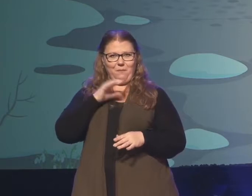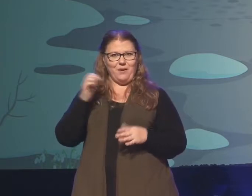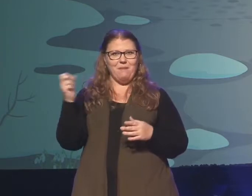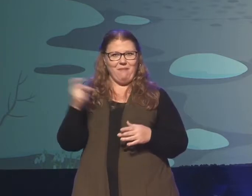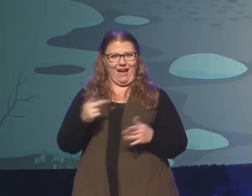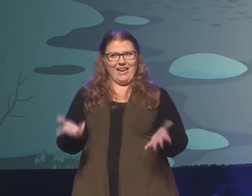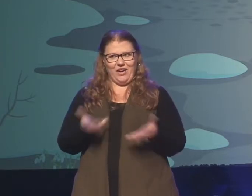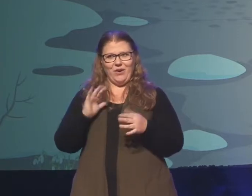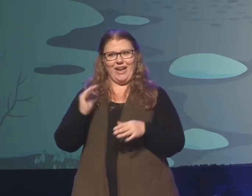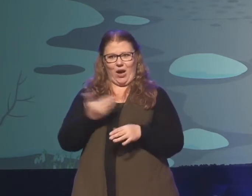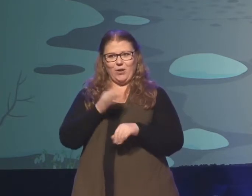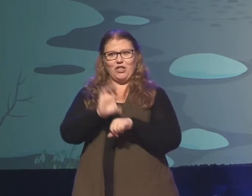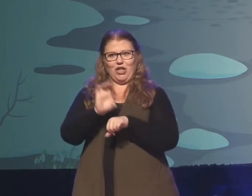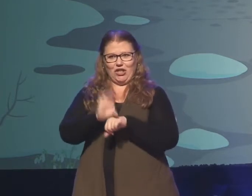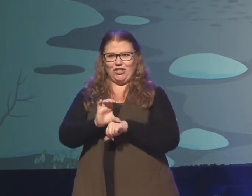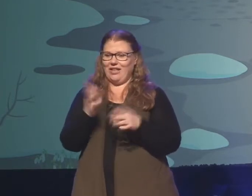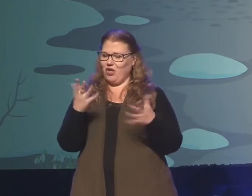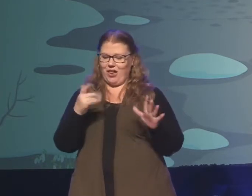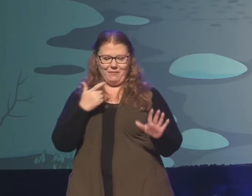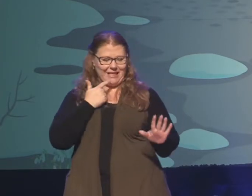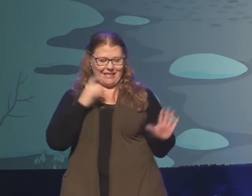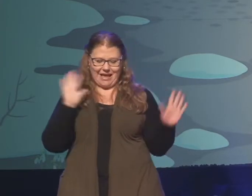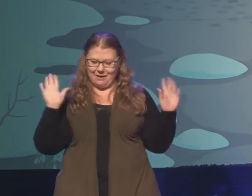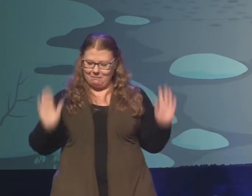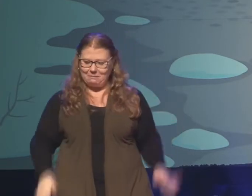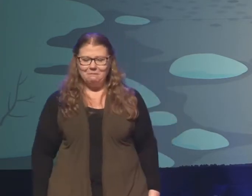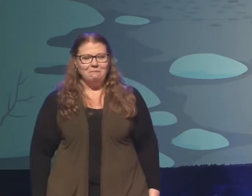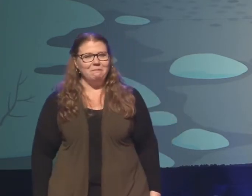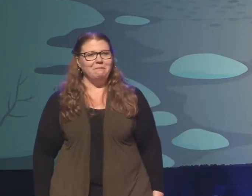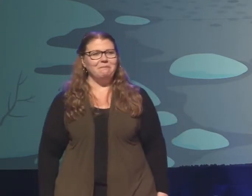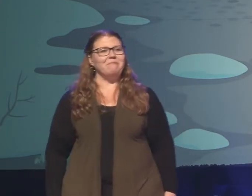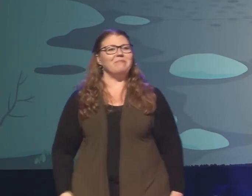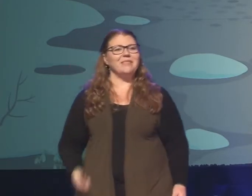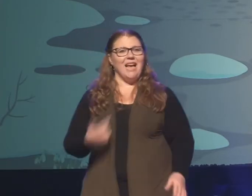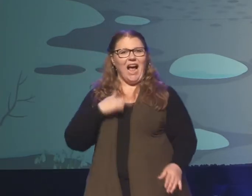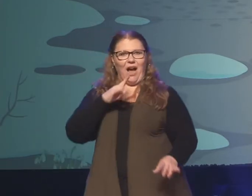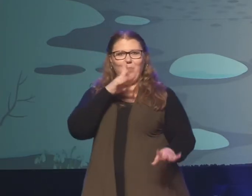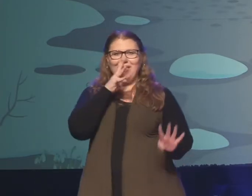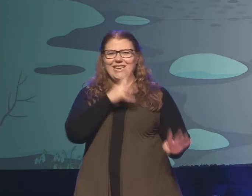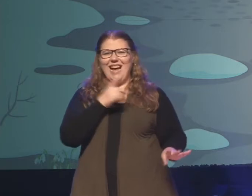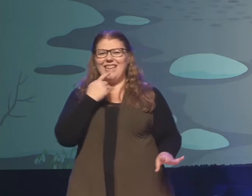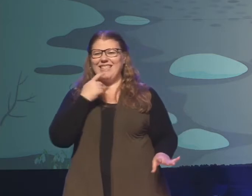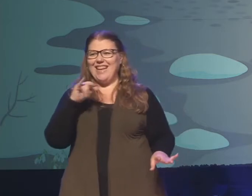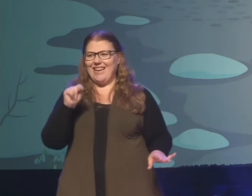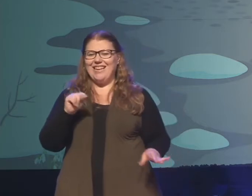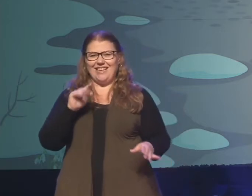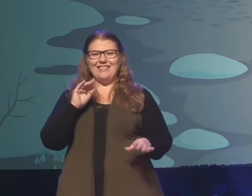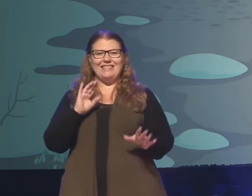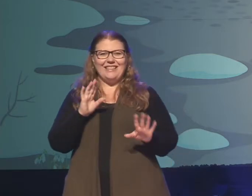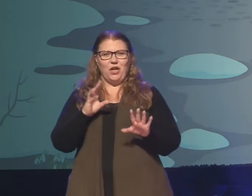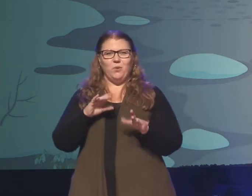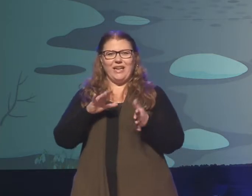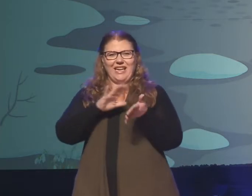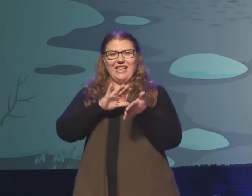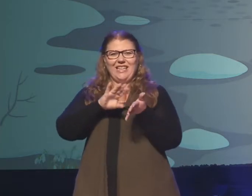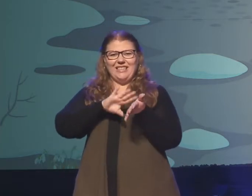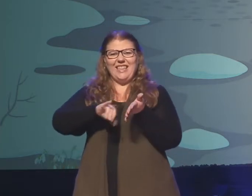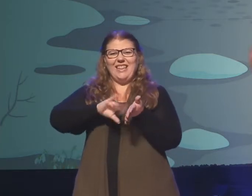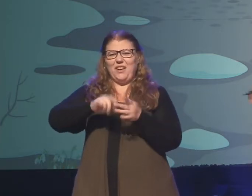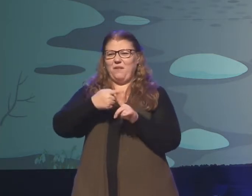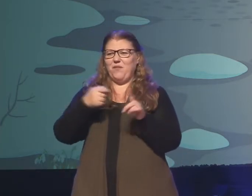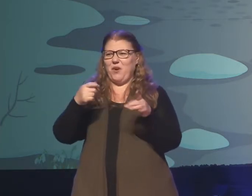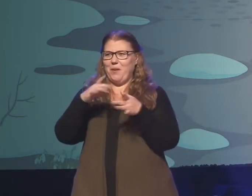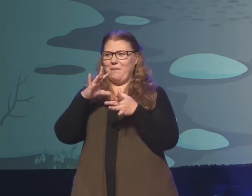at our church. That's all I'm going to say. That's all I'm going to say, and I'll deny I ever said it. We're going to delete this from the message. So thank you